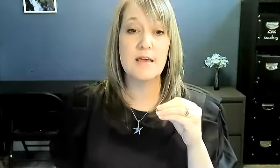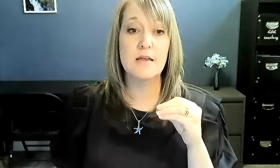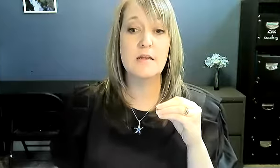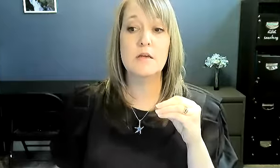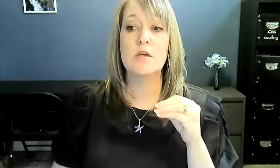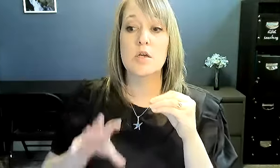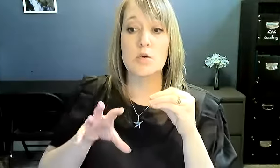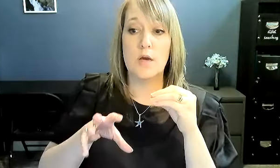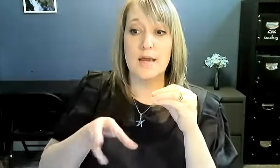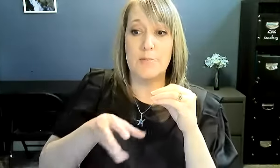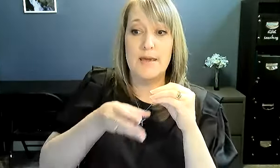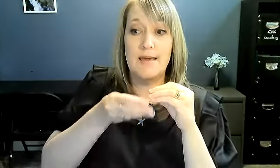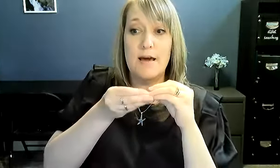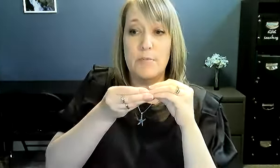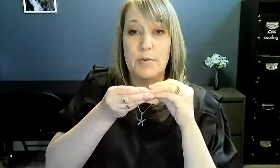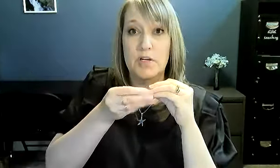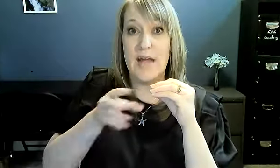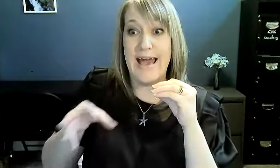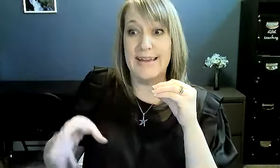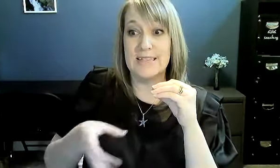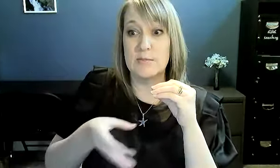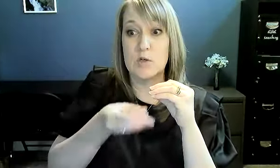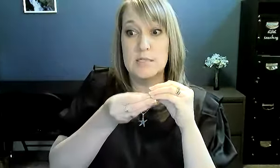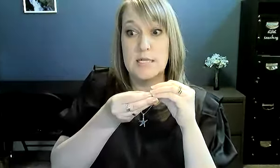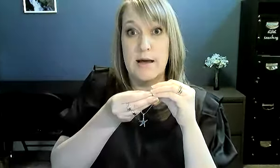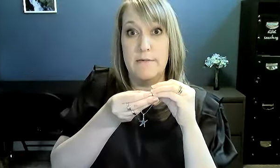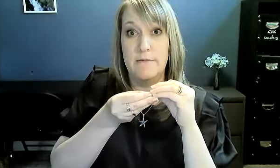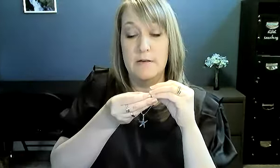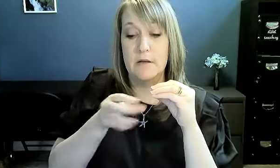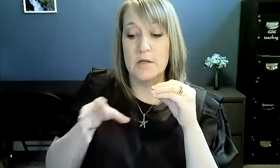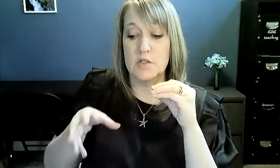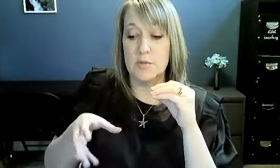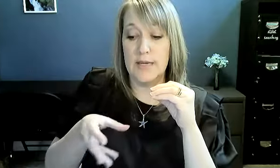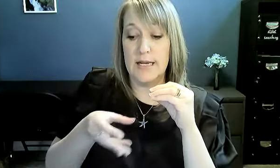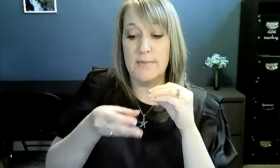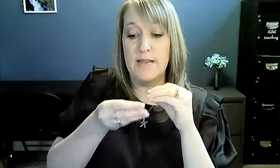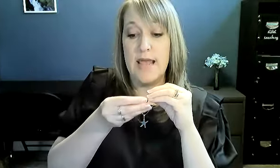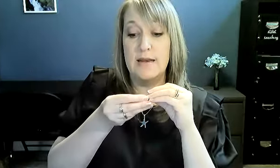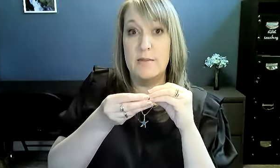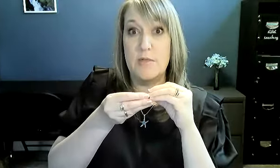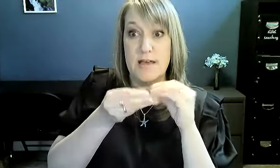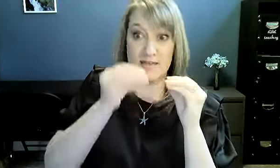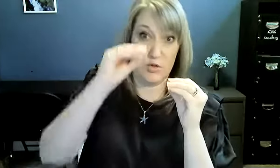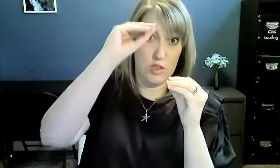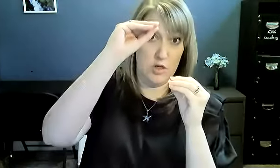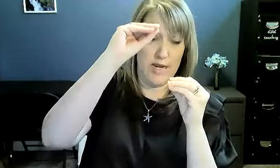then you kind of pick up, you're adding some more stuff. So you pick it up and end up with that squished O hand